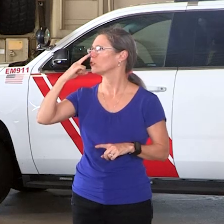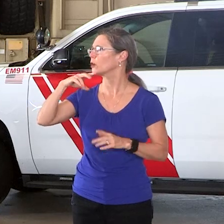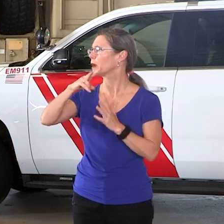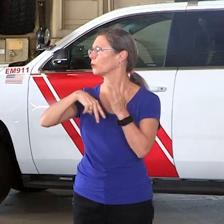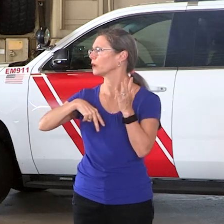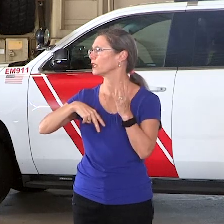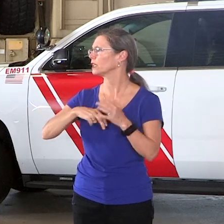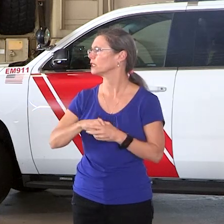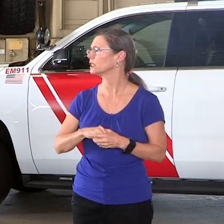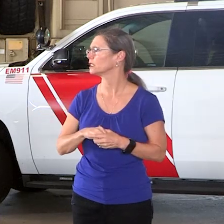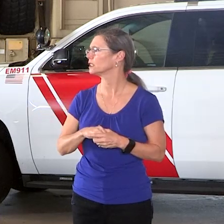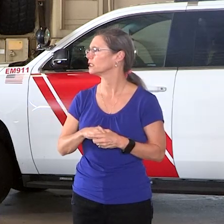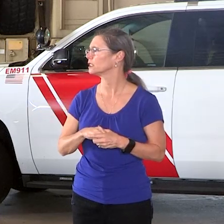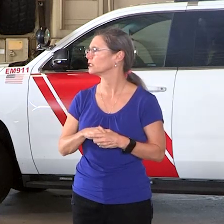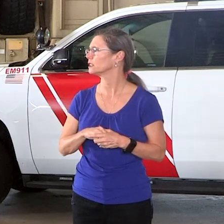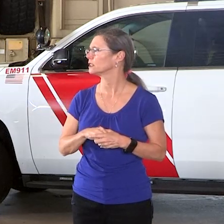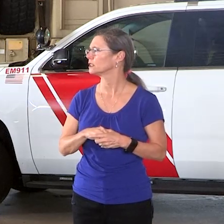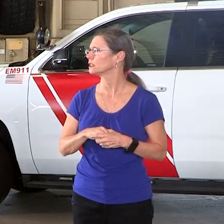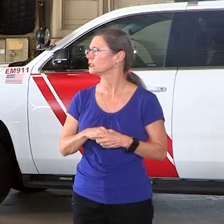those.